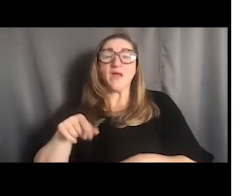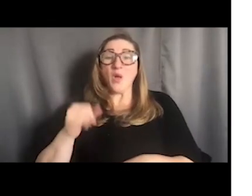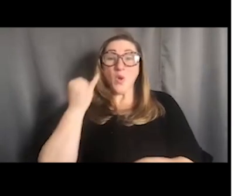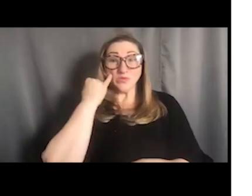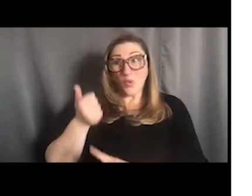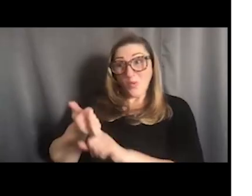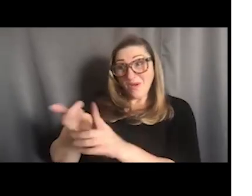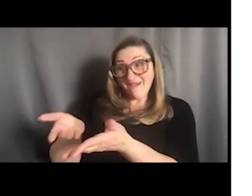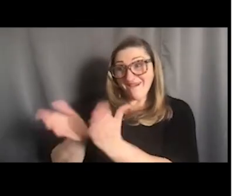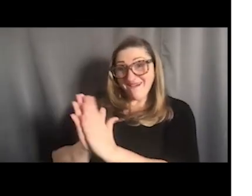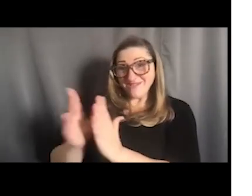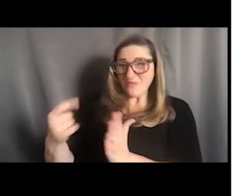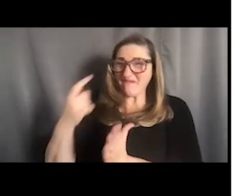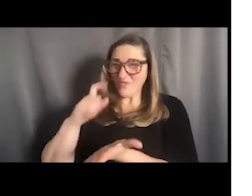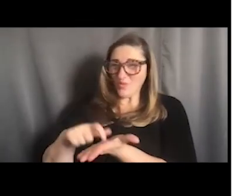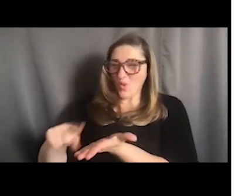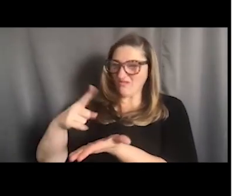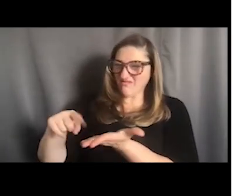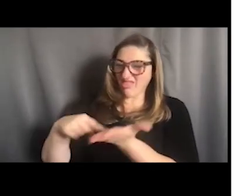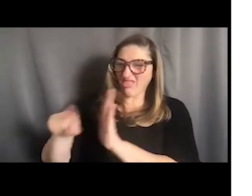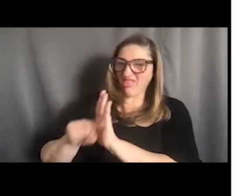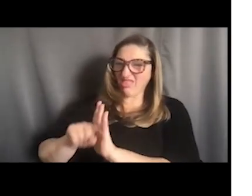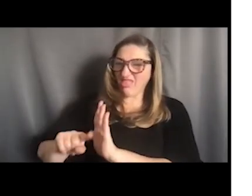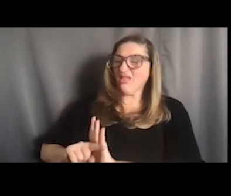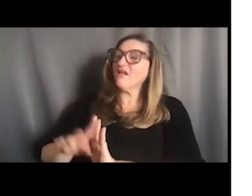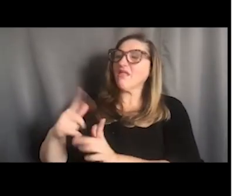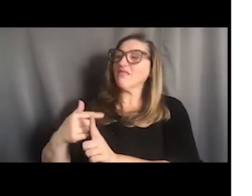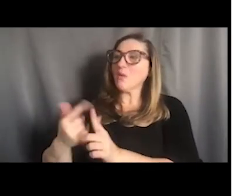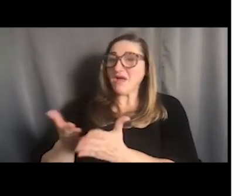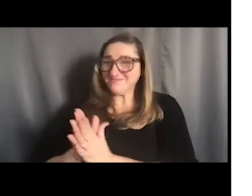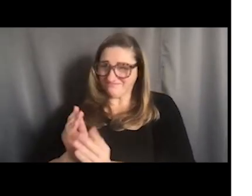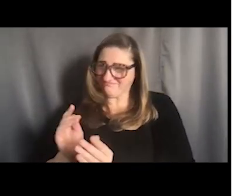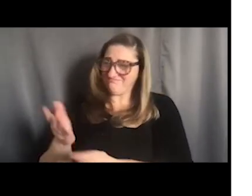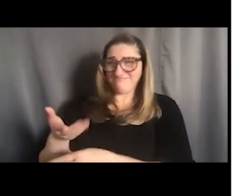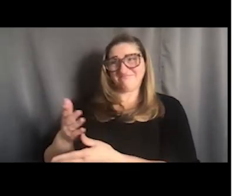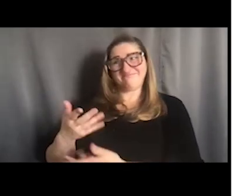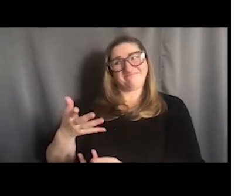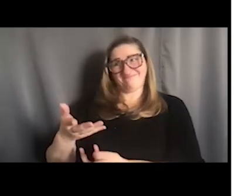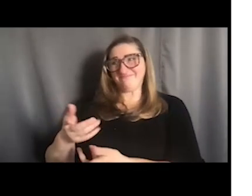correct or be removed. So thank you all for your collective agreement.